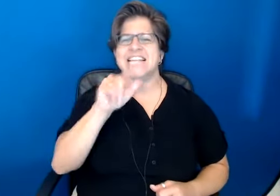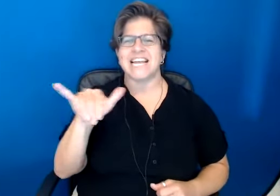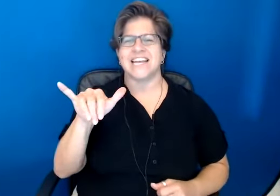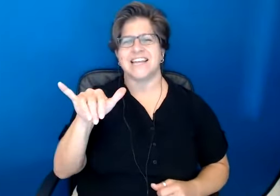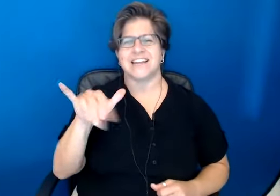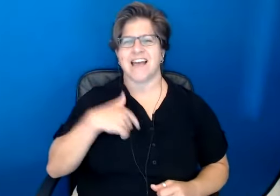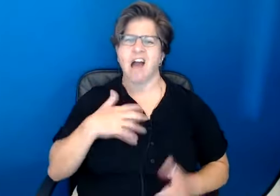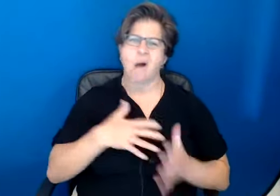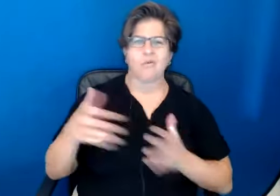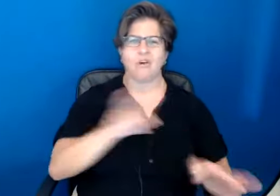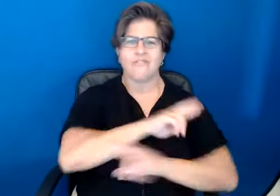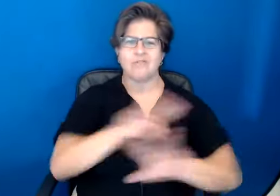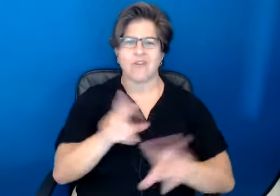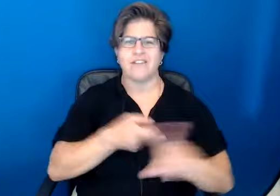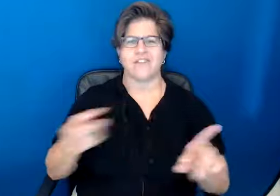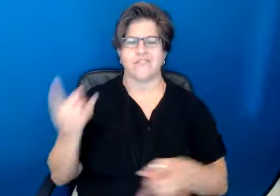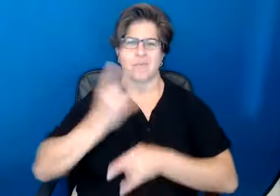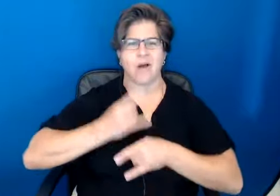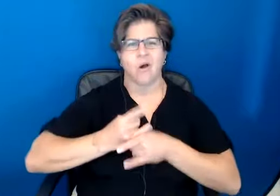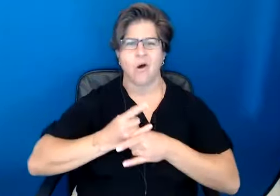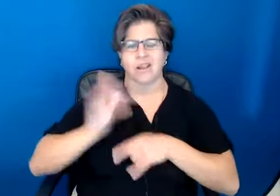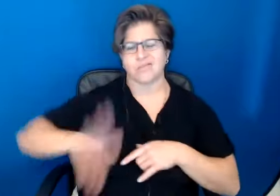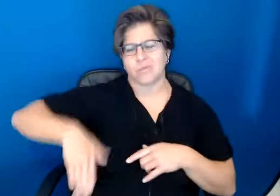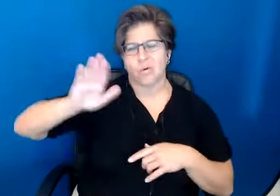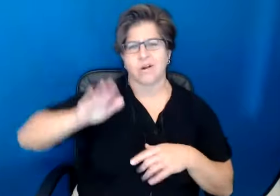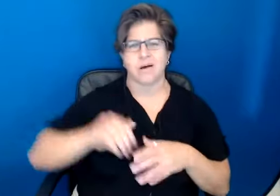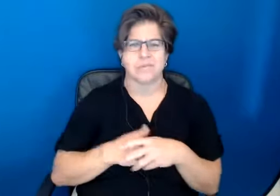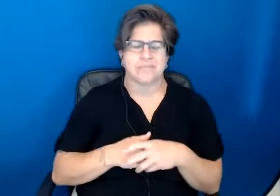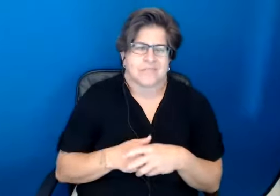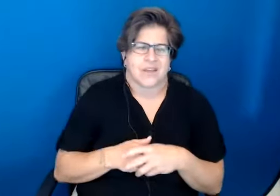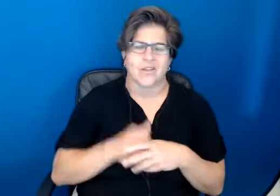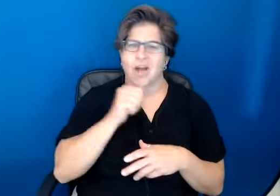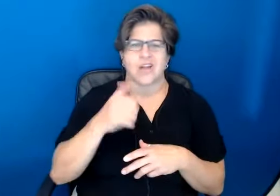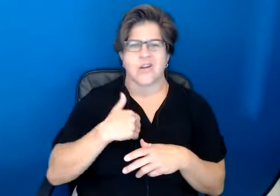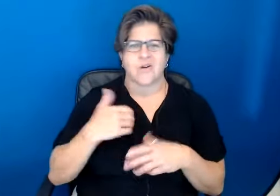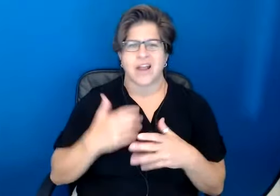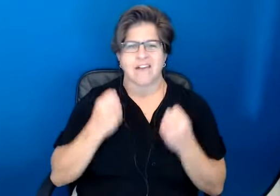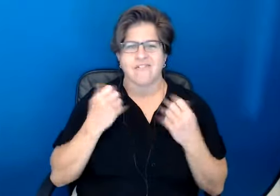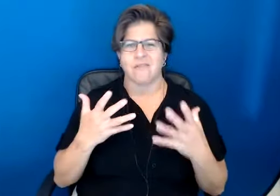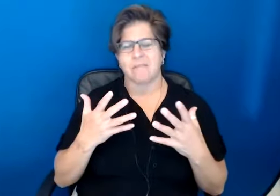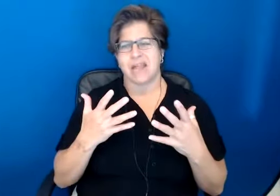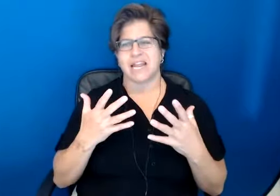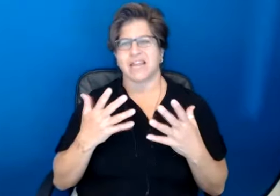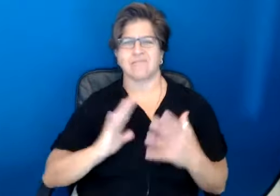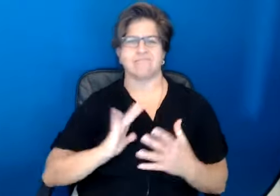Carin. Thank you. Can you hear me okay? Yes. Going to take one of these earplugs out